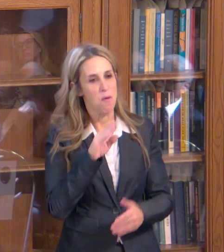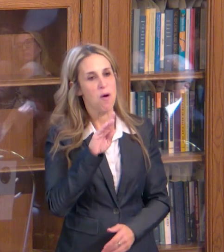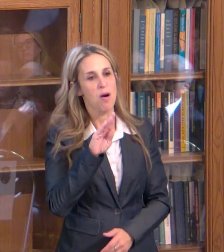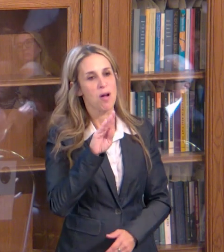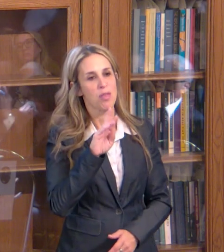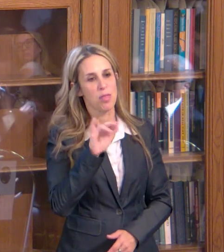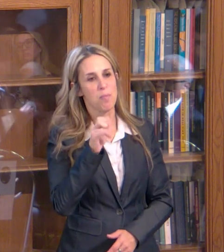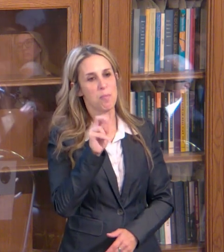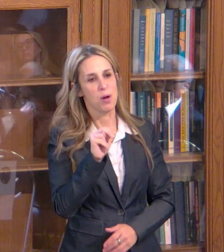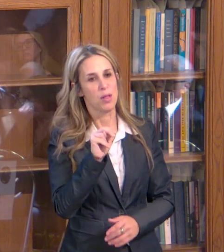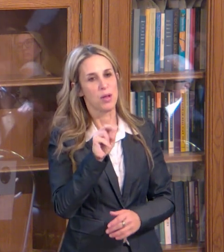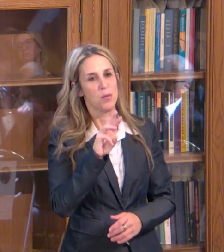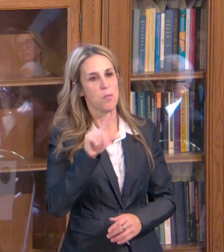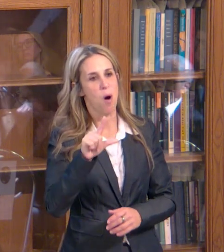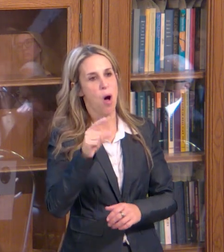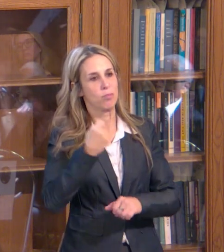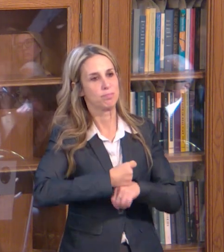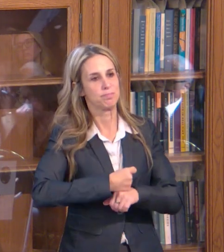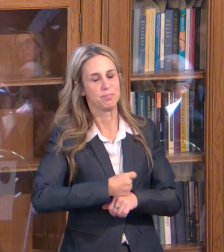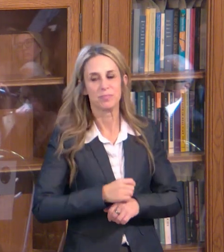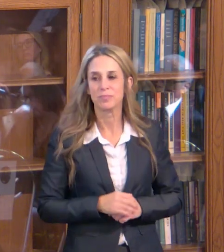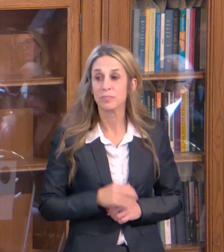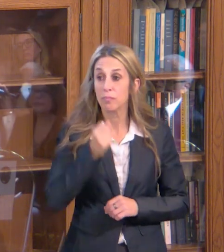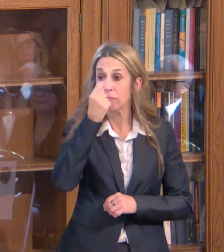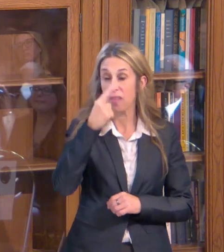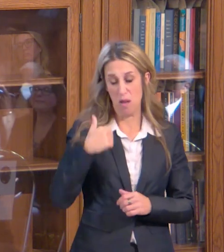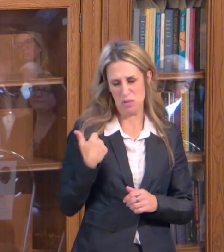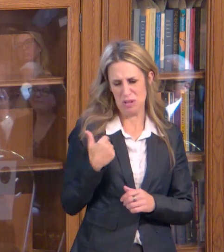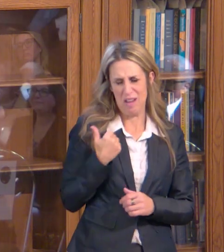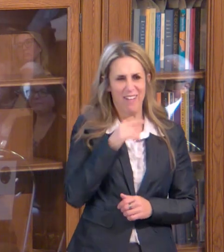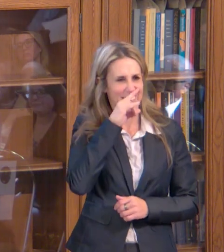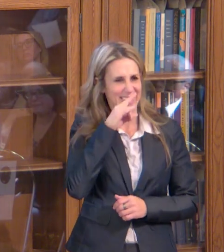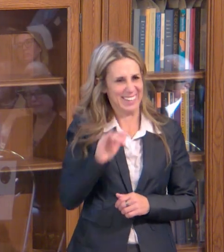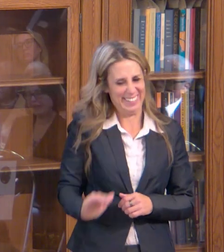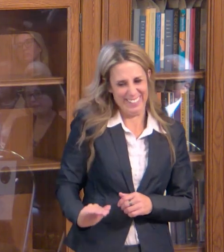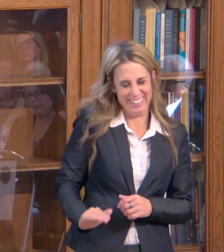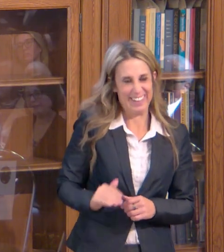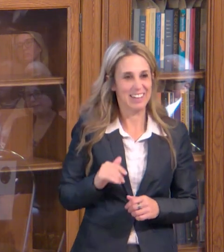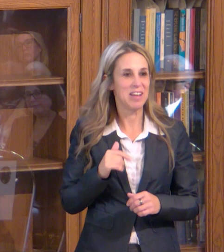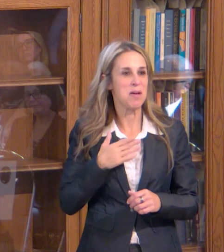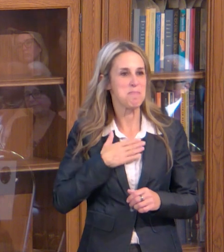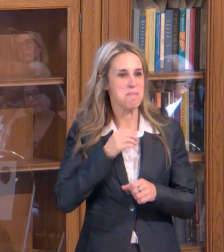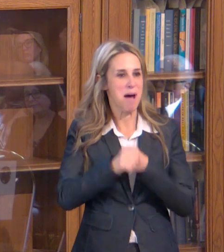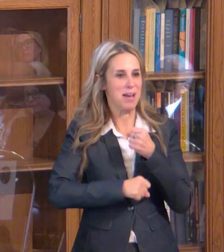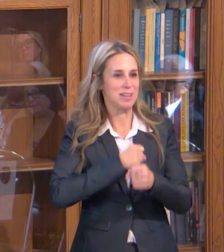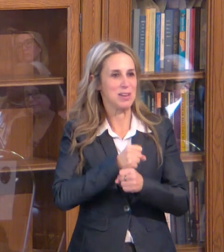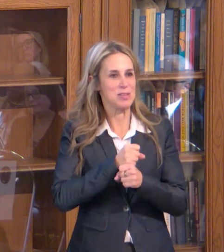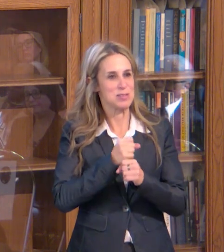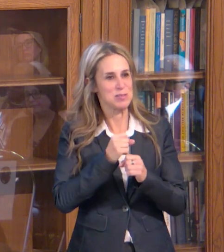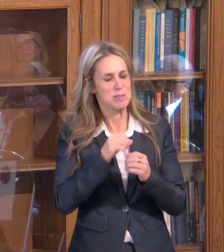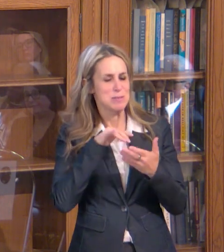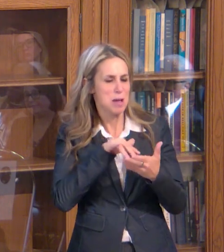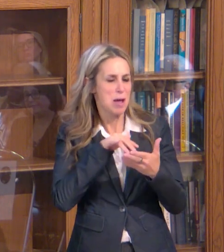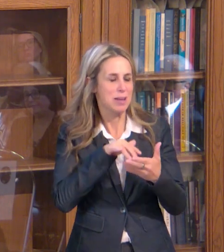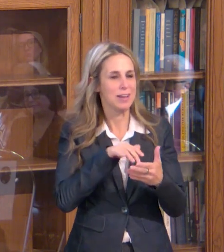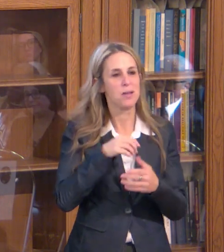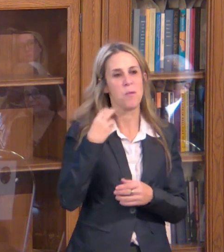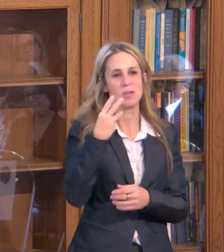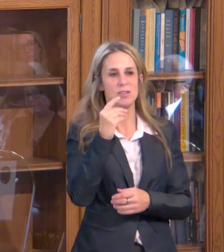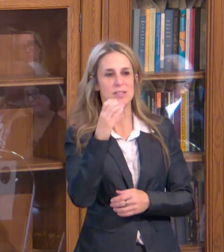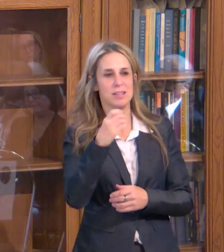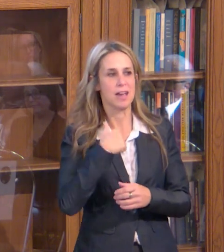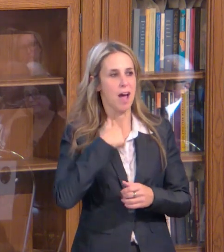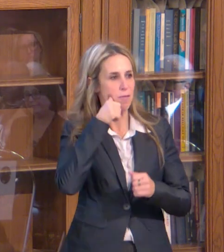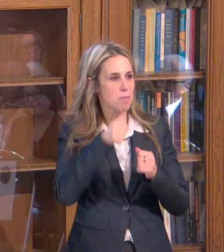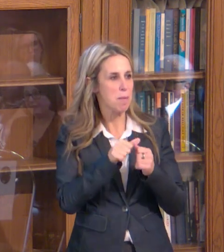fell when I was a young child and throughout my formative years in Washington DC I remember seeing several additions